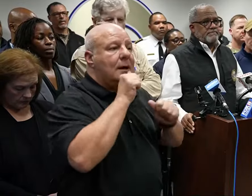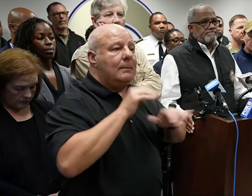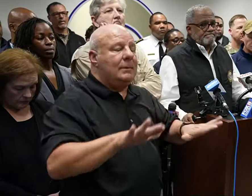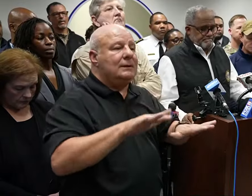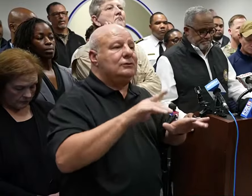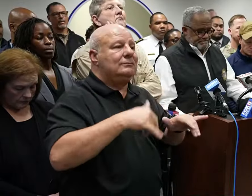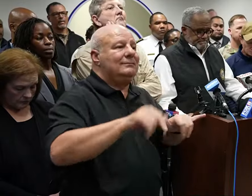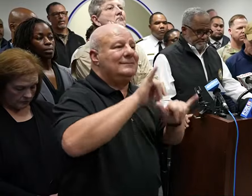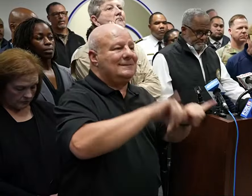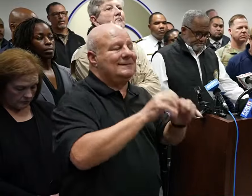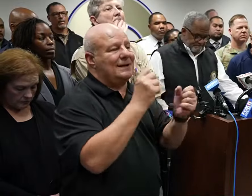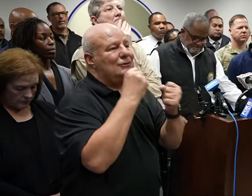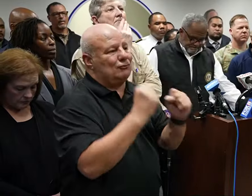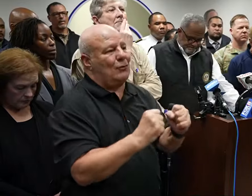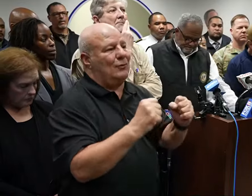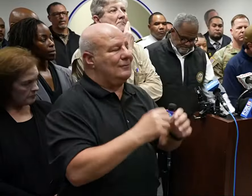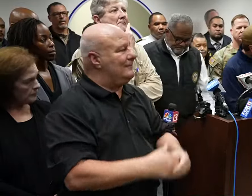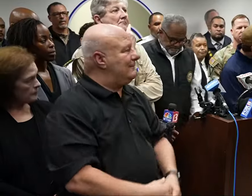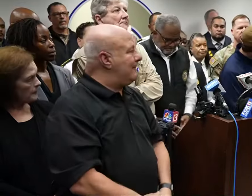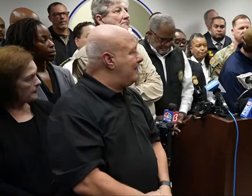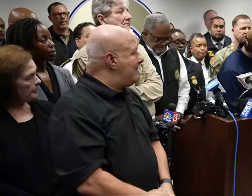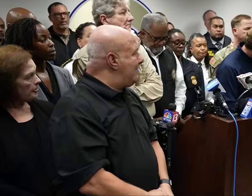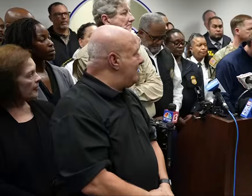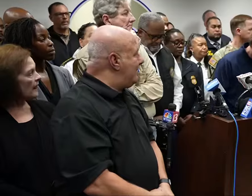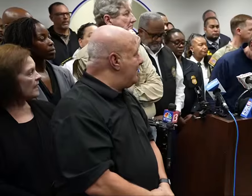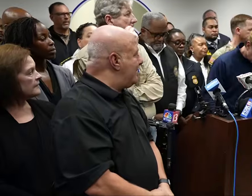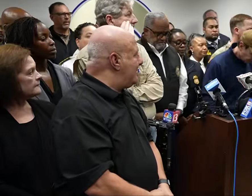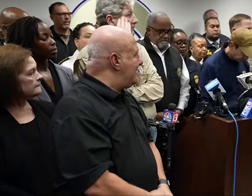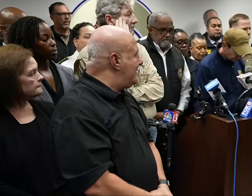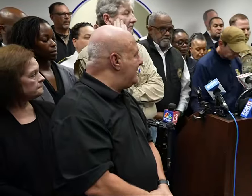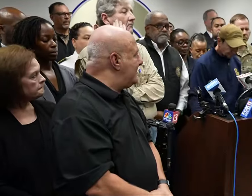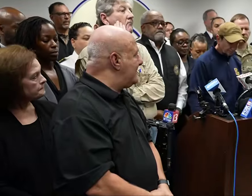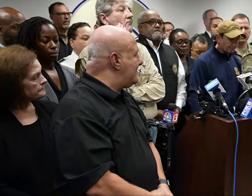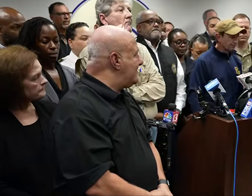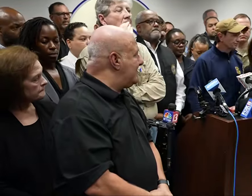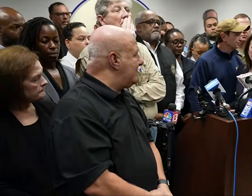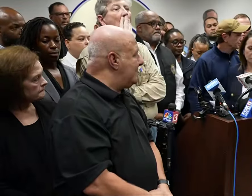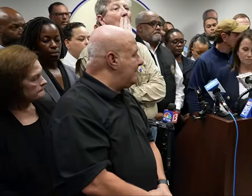strong. Thank you, Congressman. Attorney General.